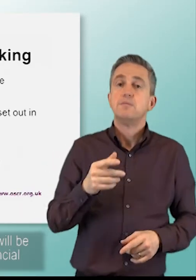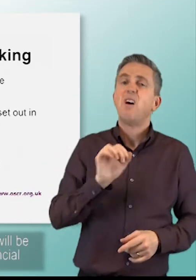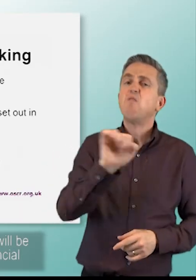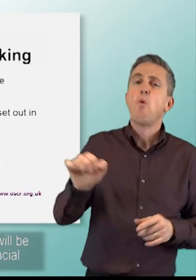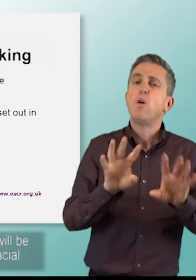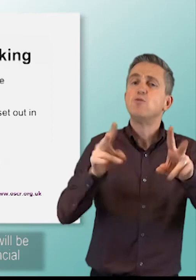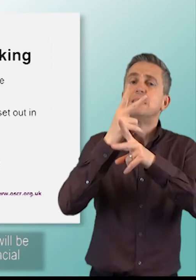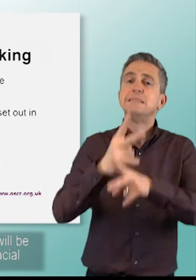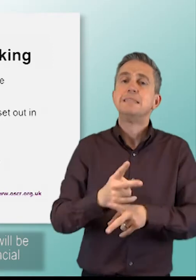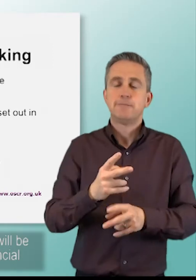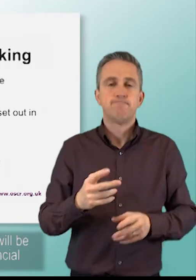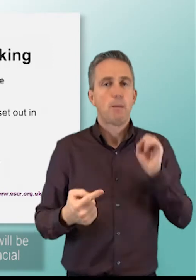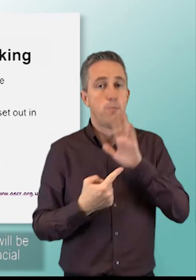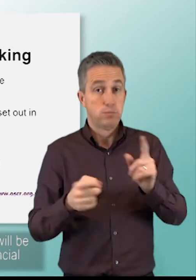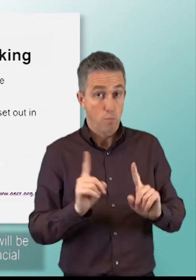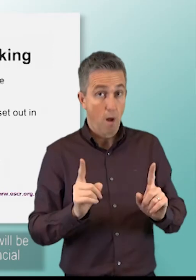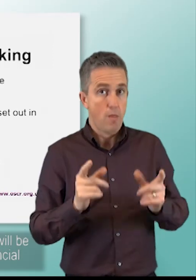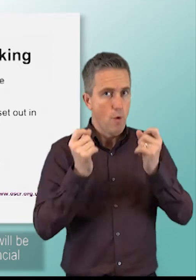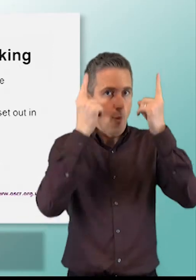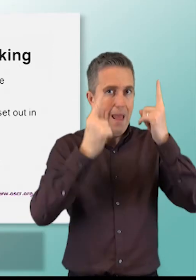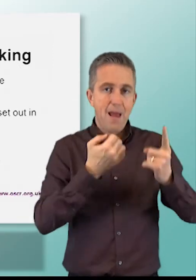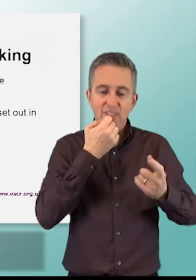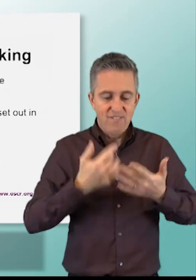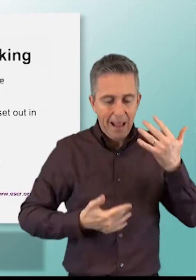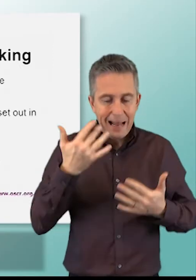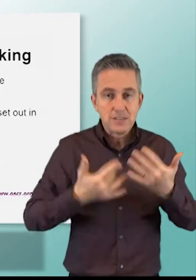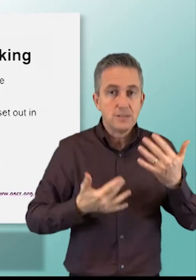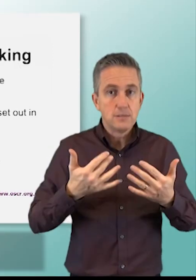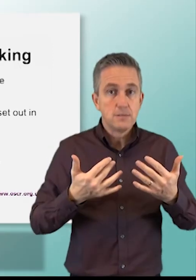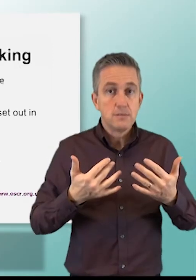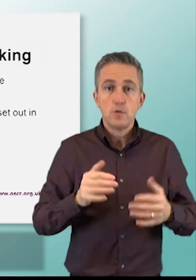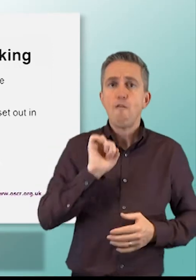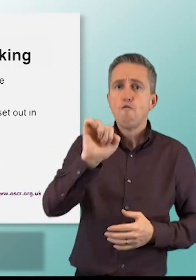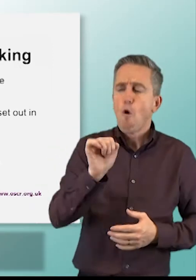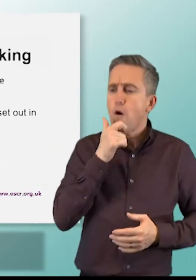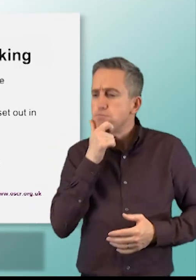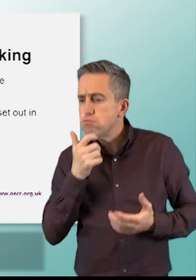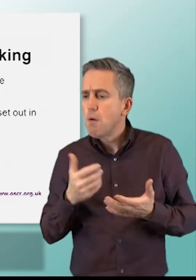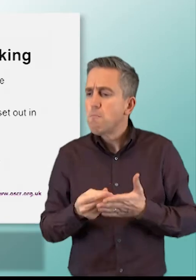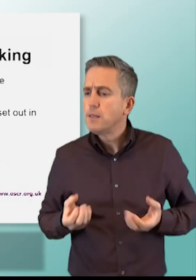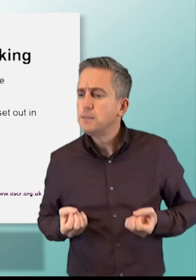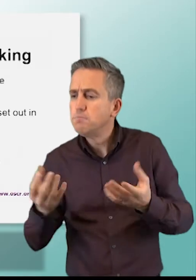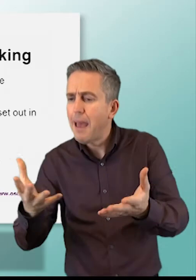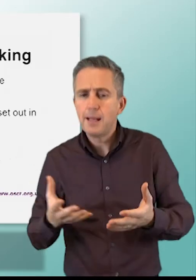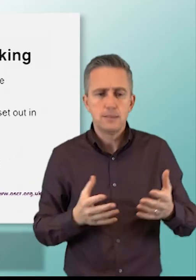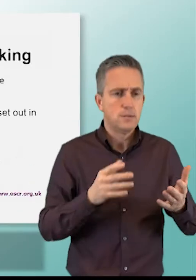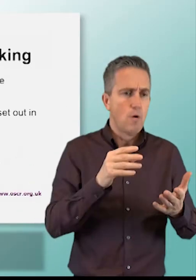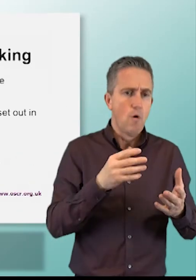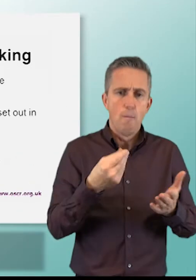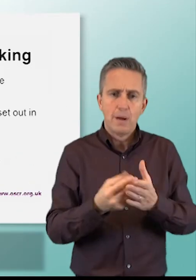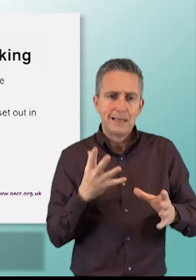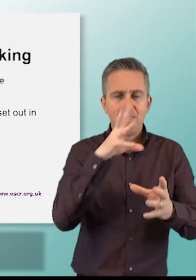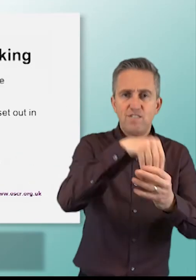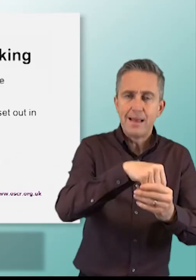really important for trustees to understand the financial position of their organisation when they're making decisions about how to spend money or